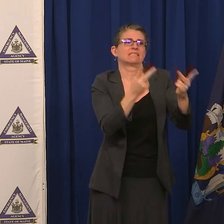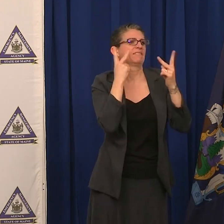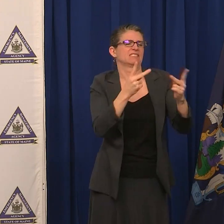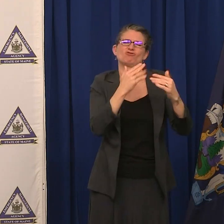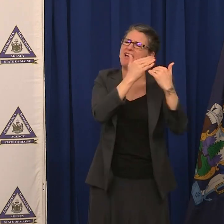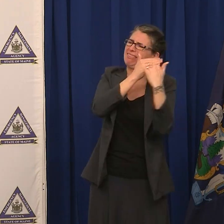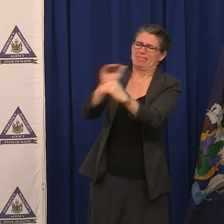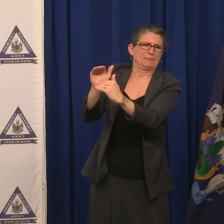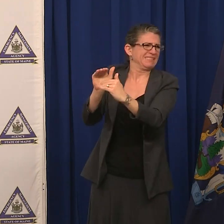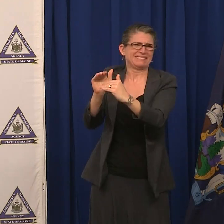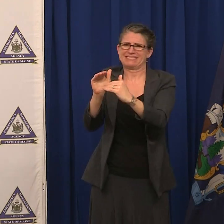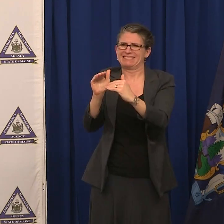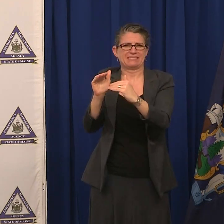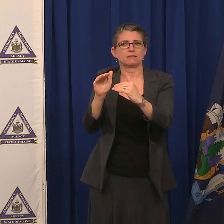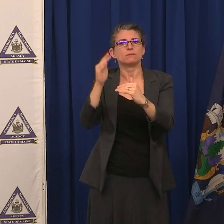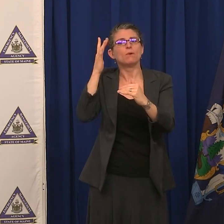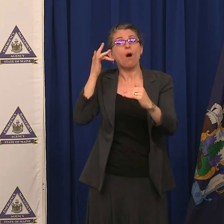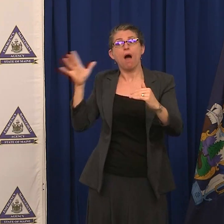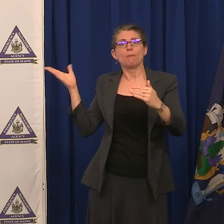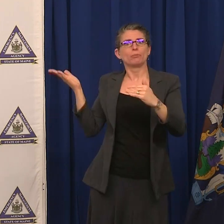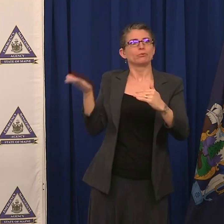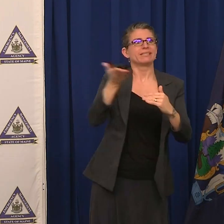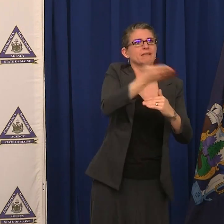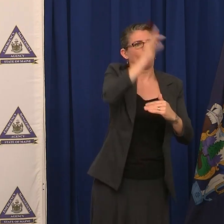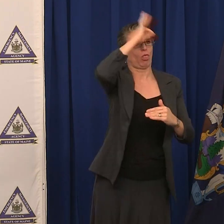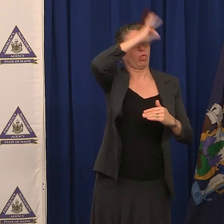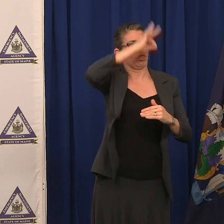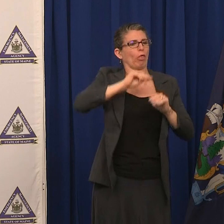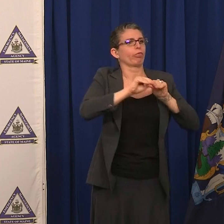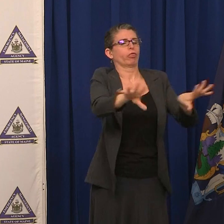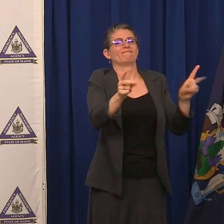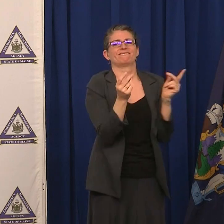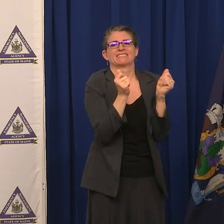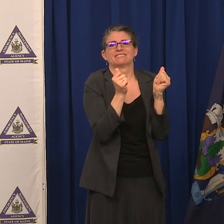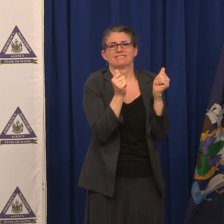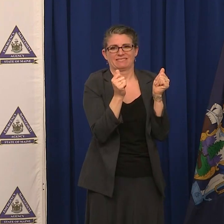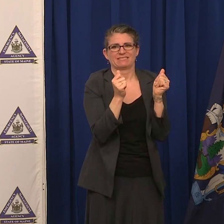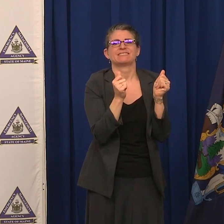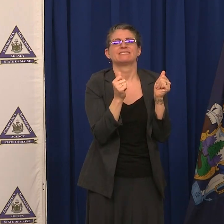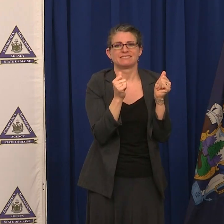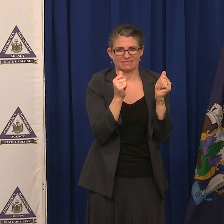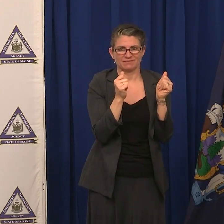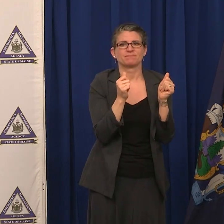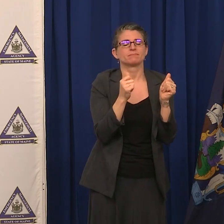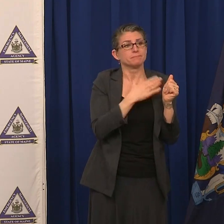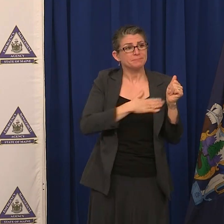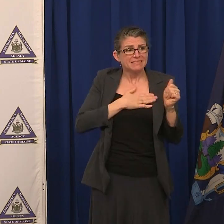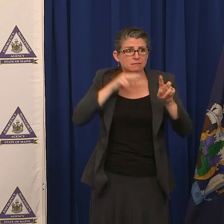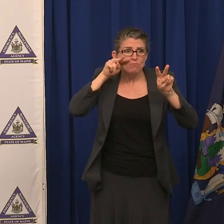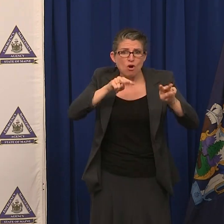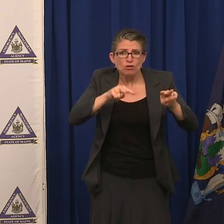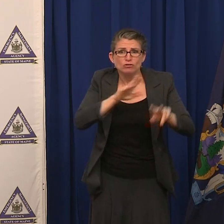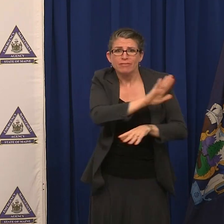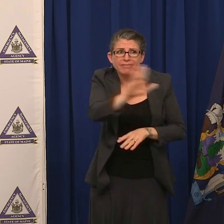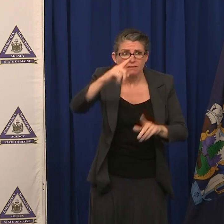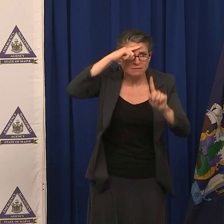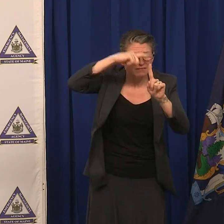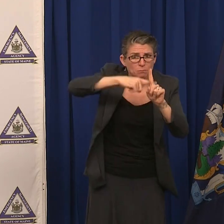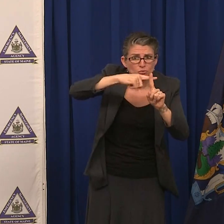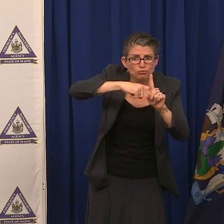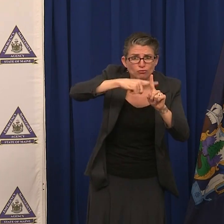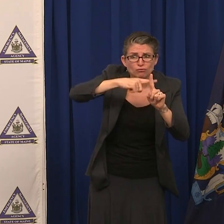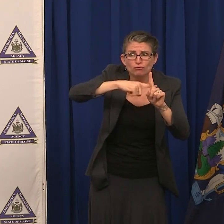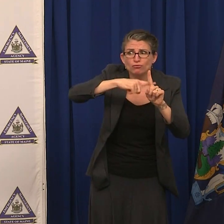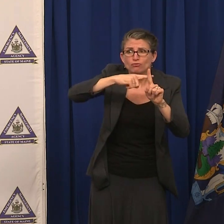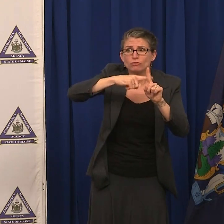rest of the community members. And finally, we ask them to make sure that all surfaces are disinfected